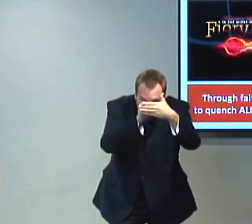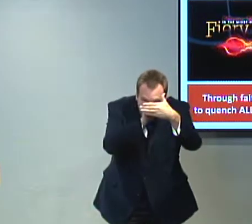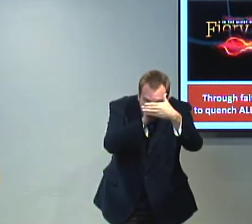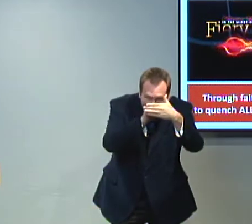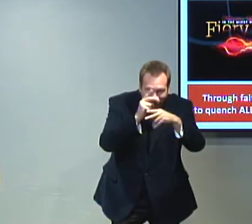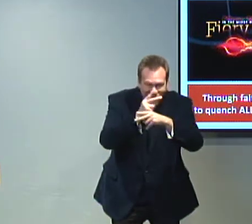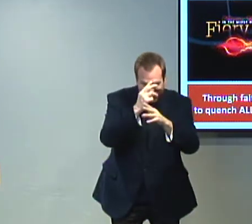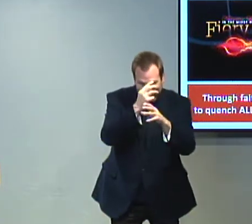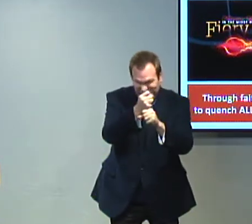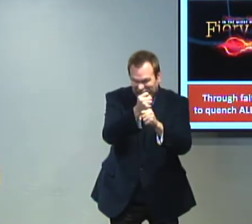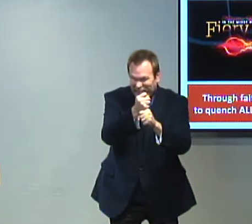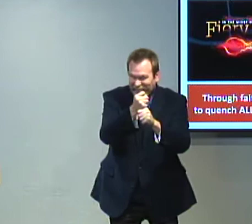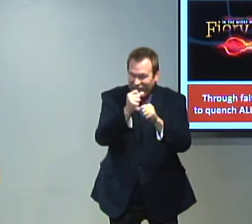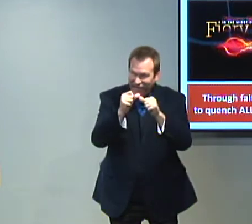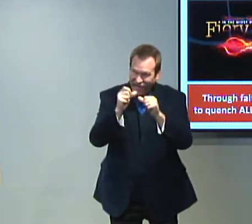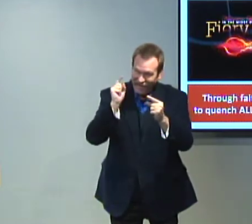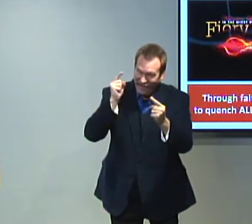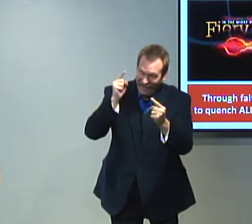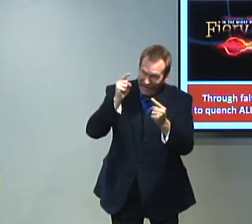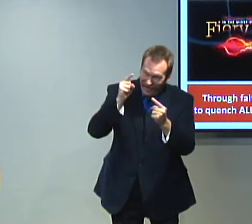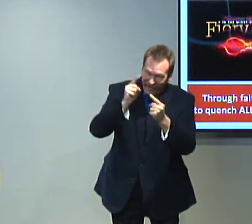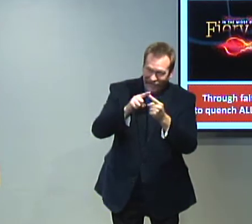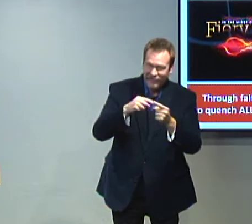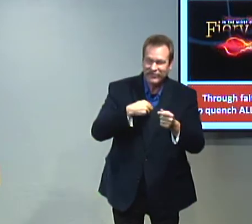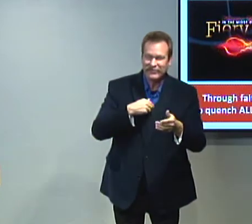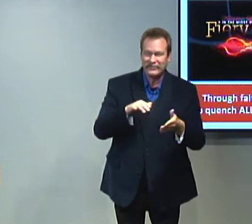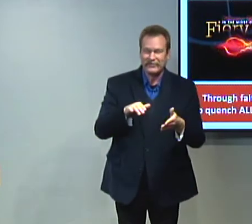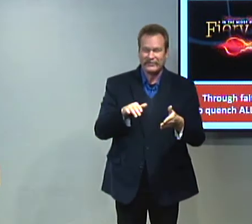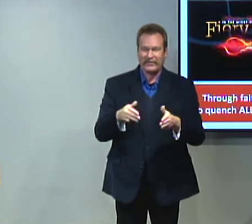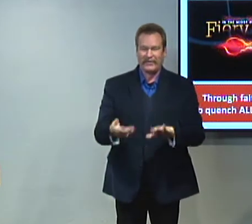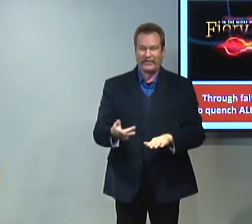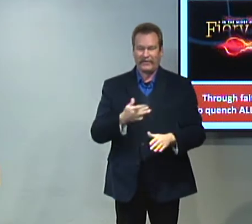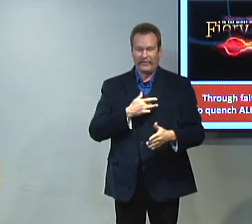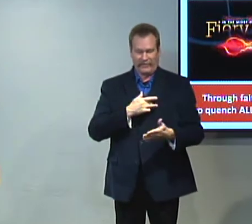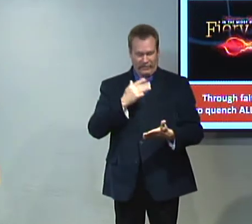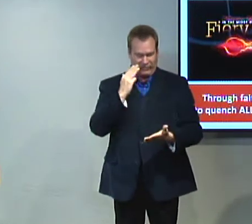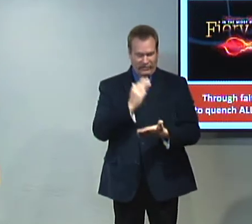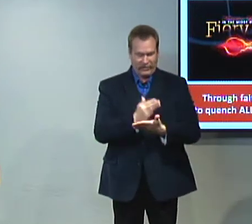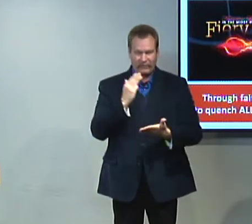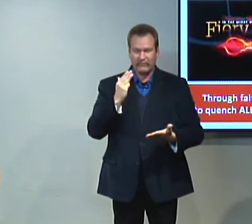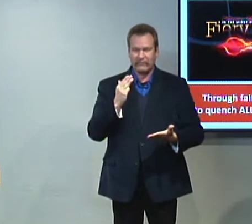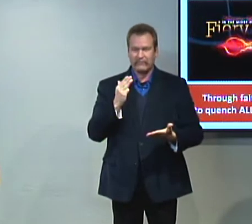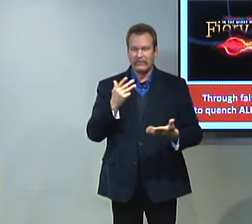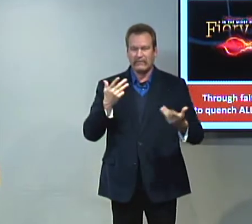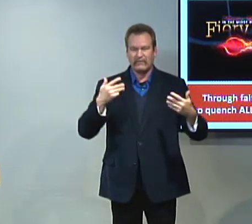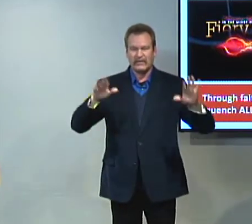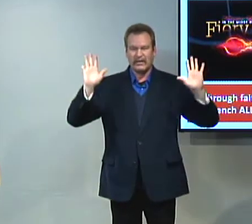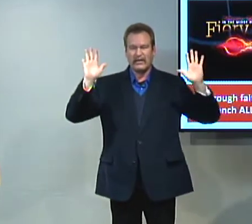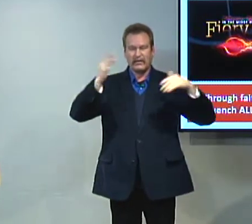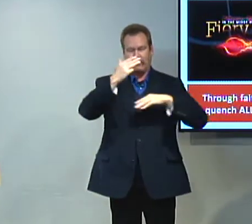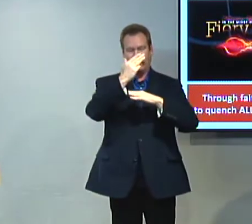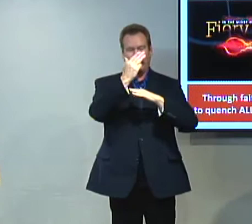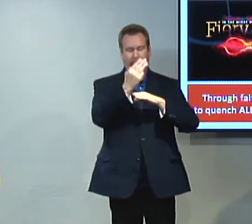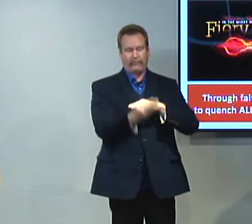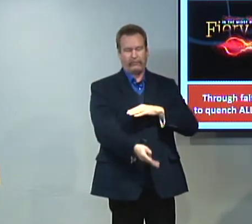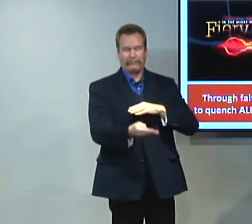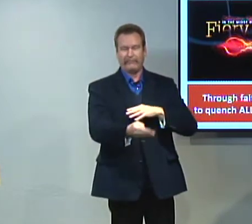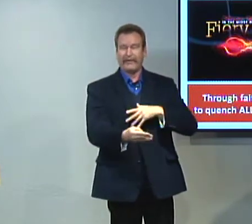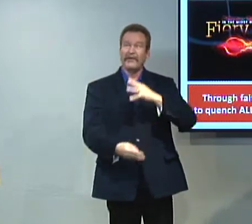when we're old and we can barely see. We still have to hang on to our faith until the very end when our hearts stop and we die and we